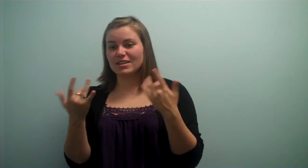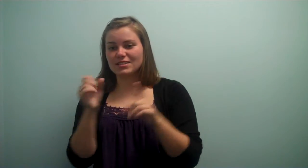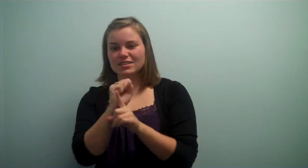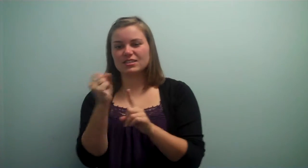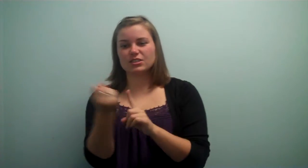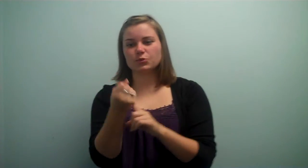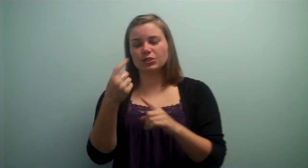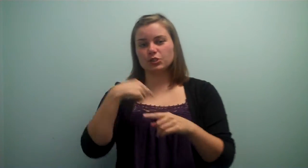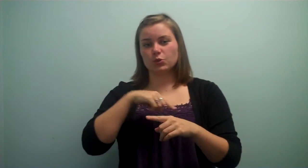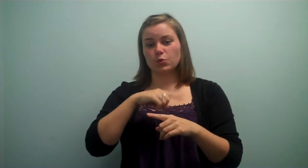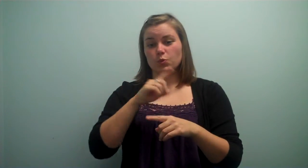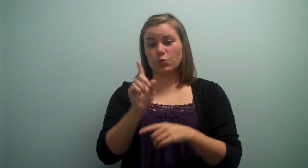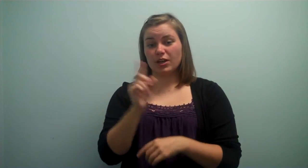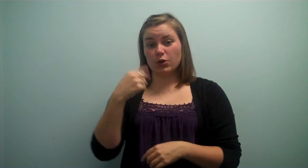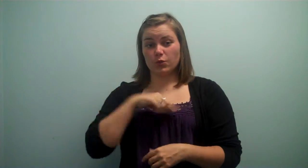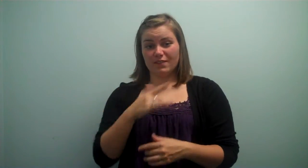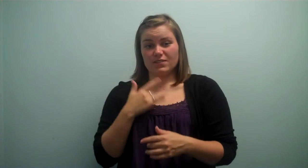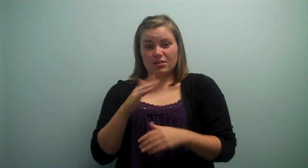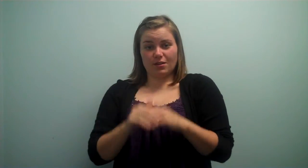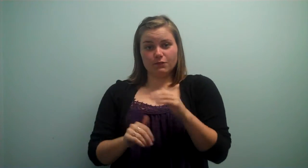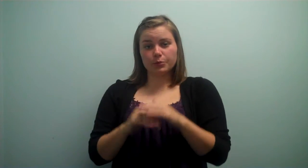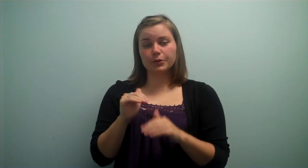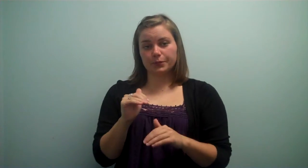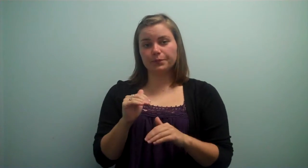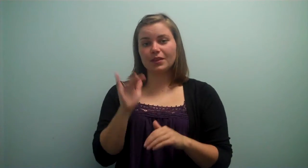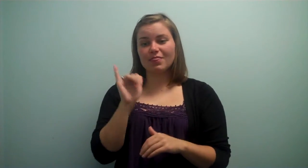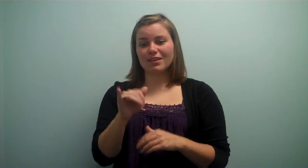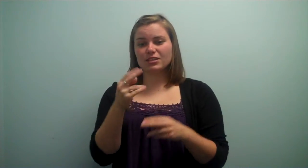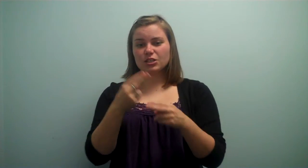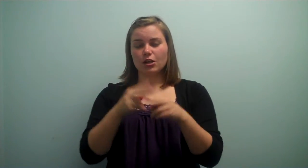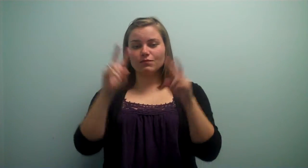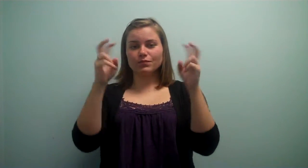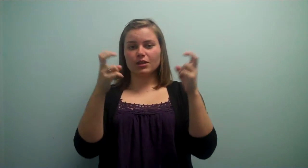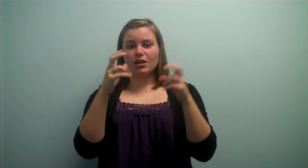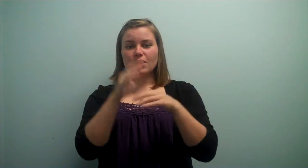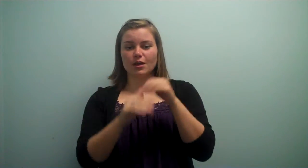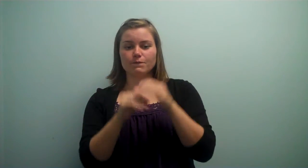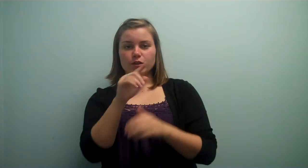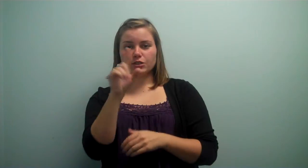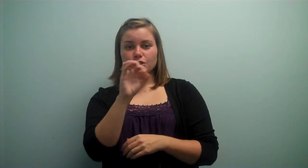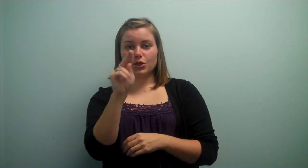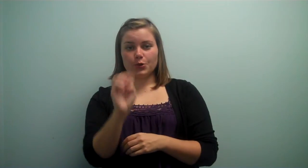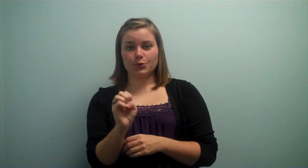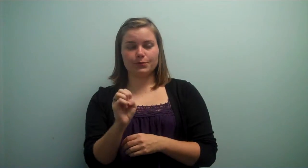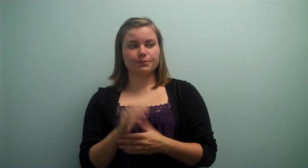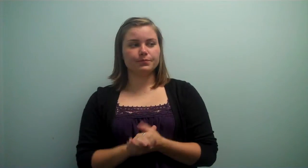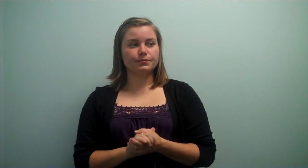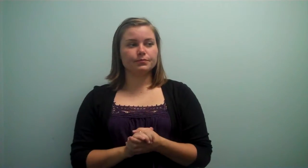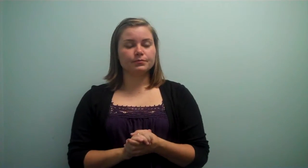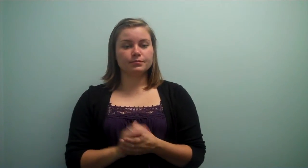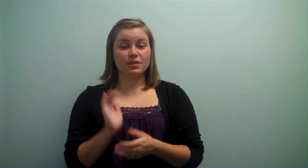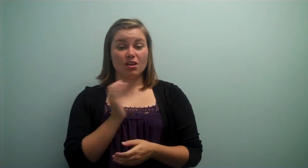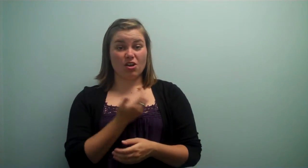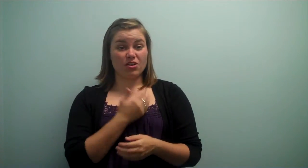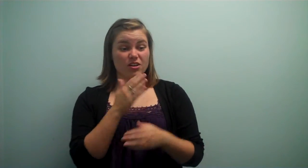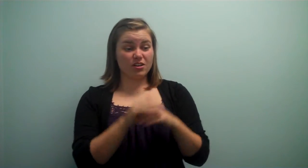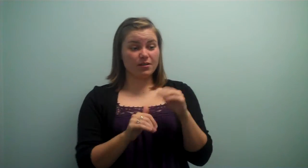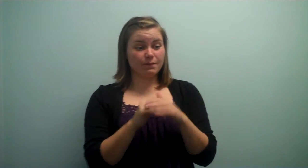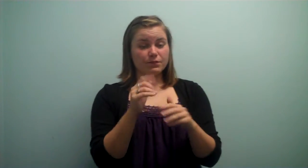which we're comfortable. This is known as our comfort zone. We each have a very unique comfort zone based on